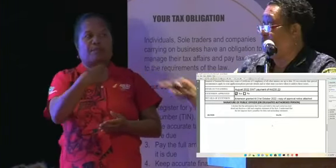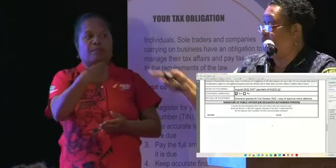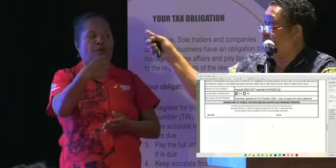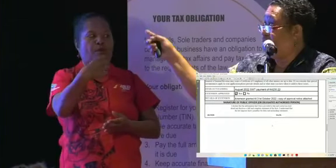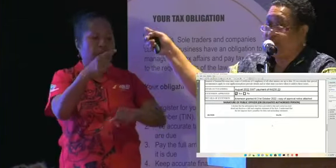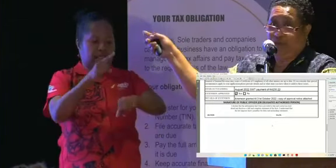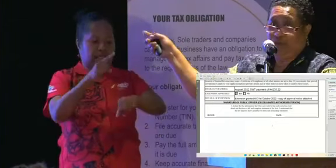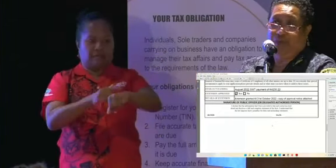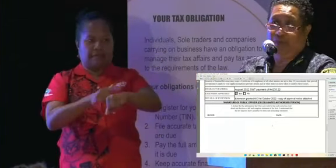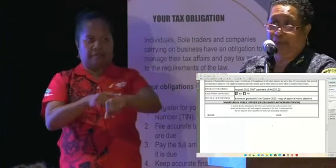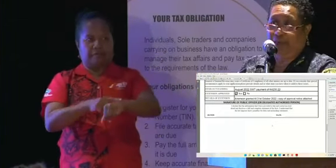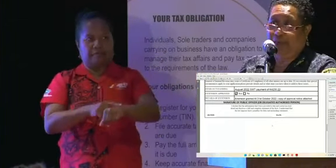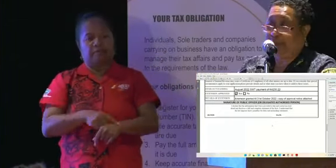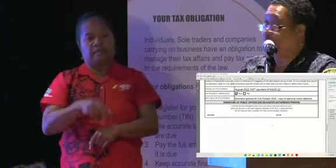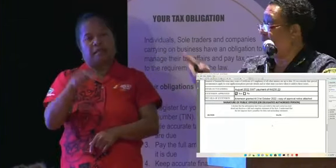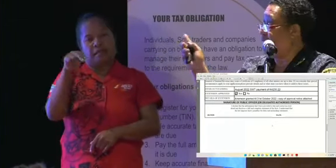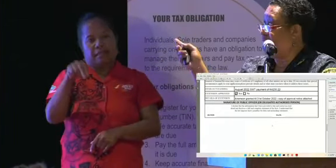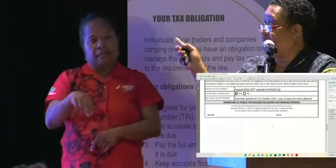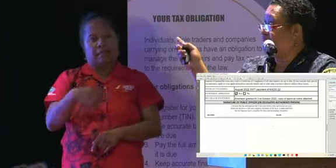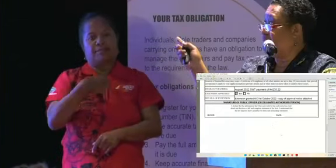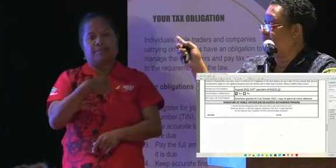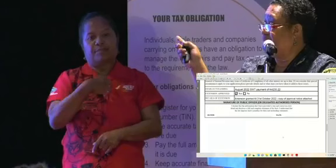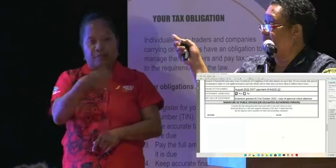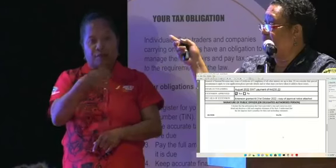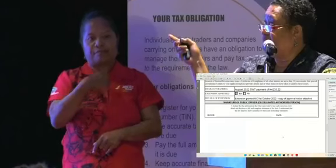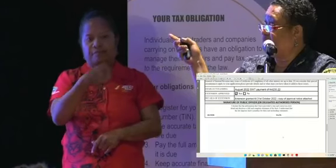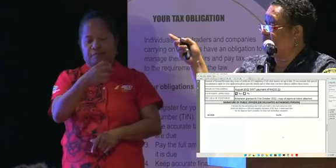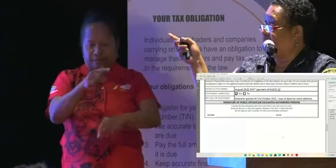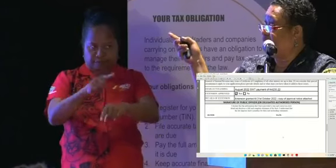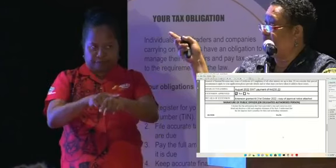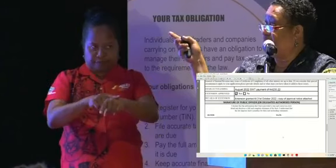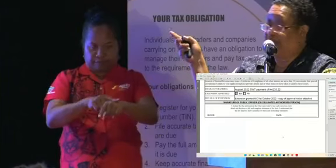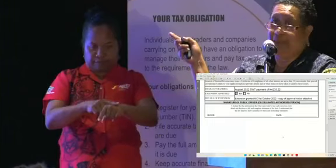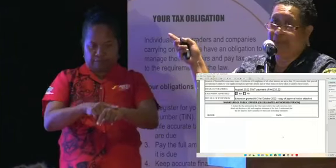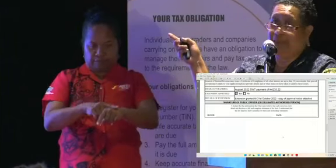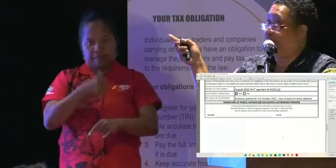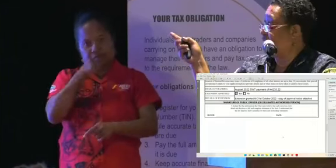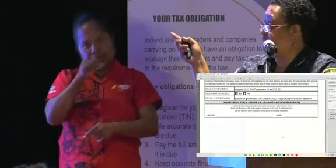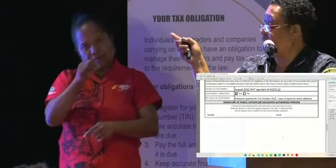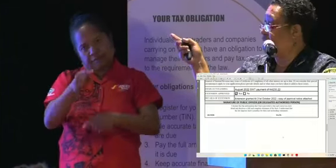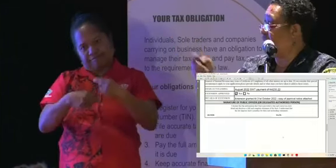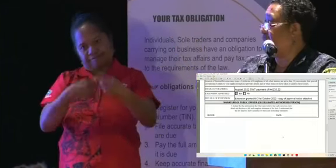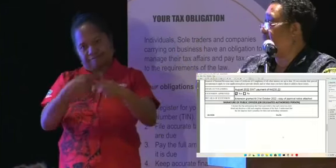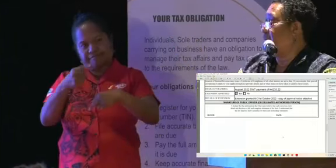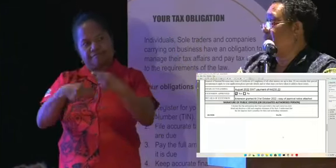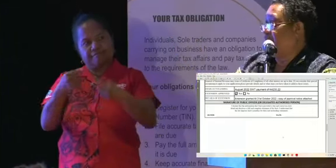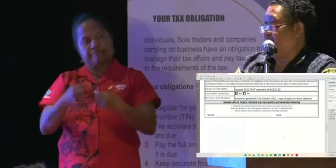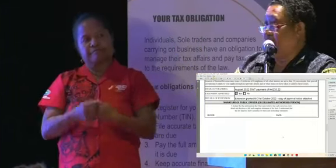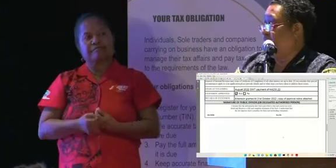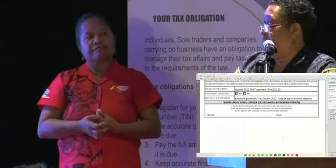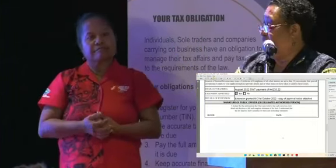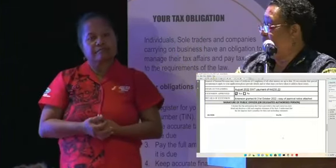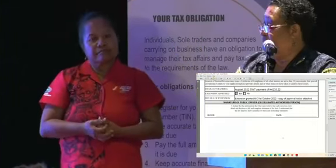been approved. So I explained that in the last part, details of extension.